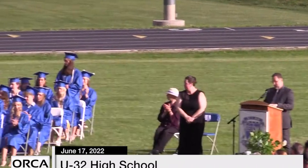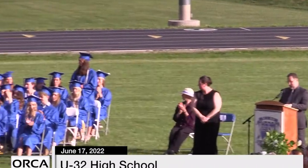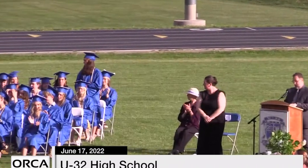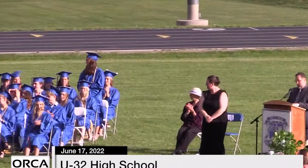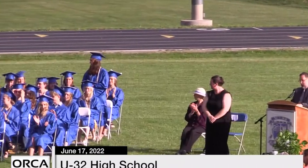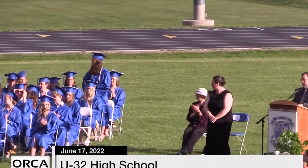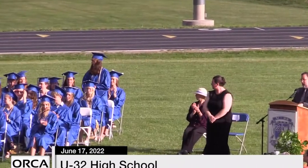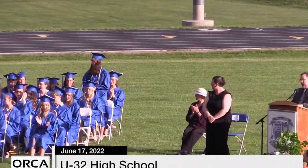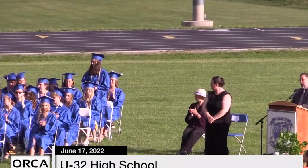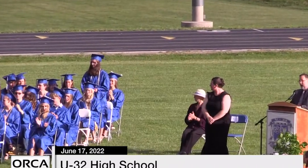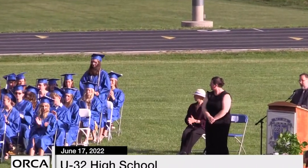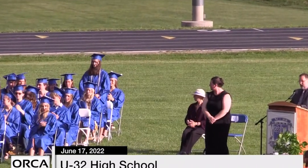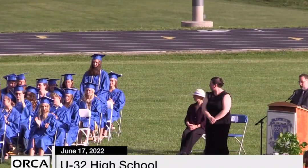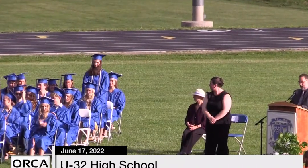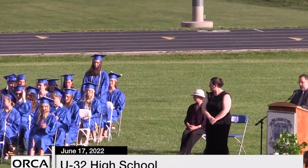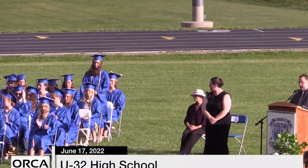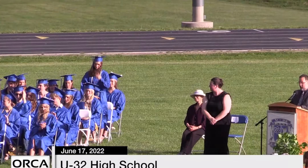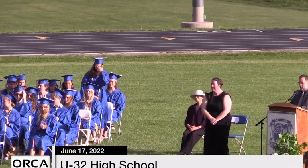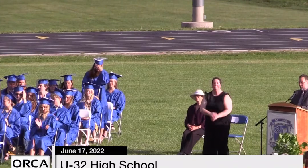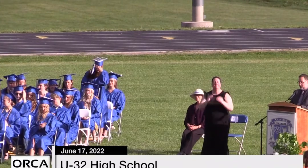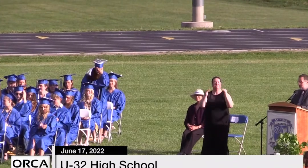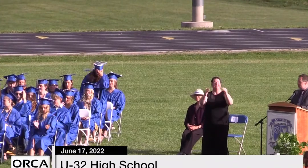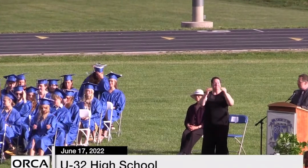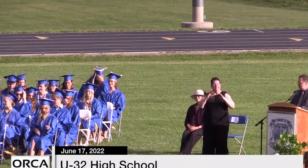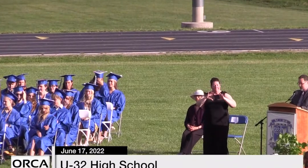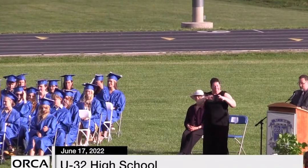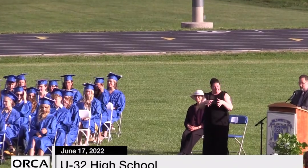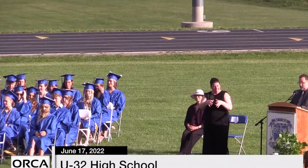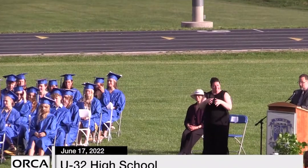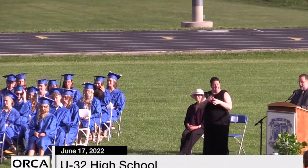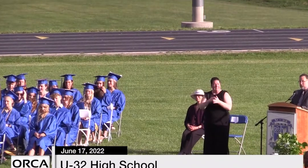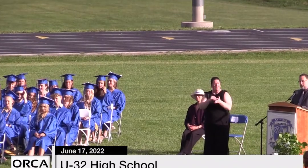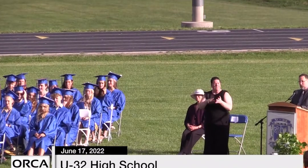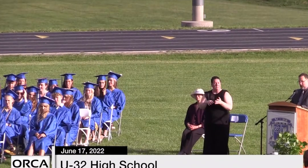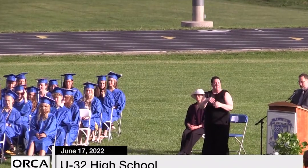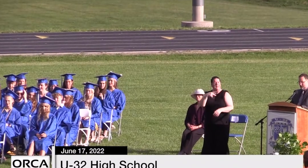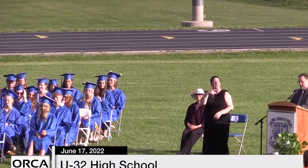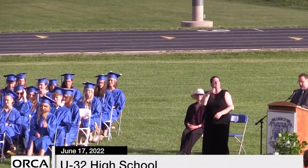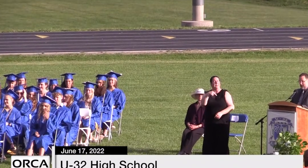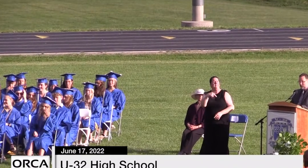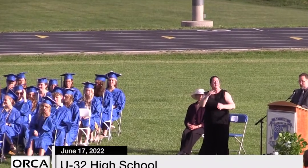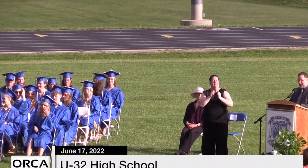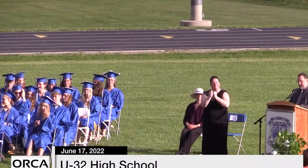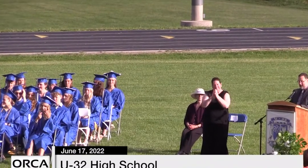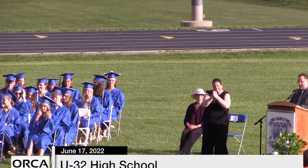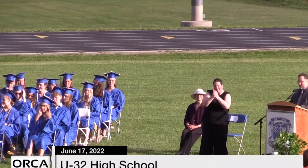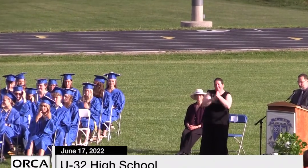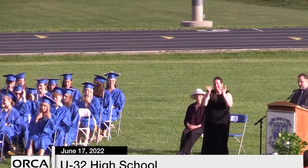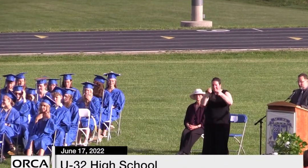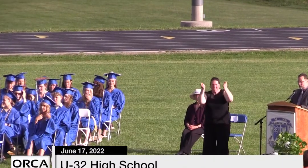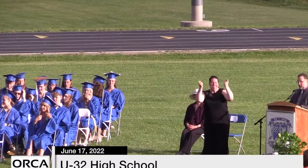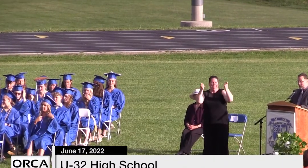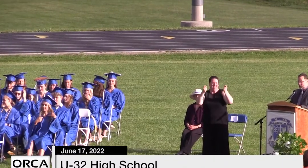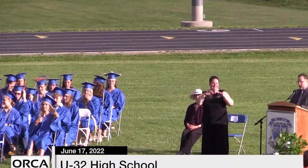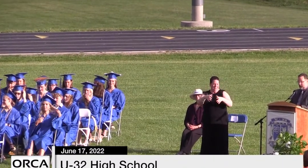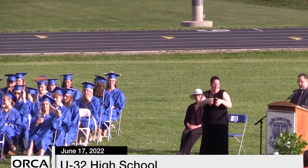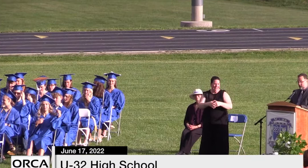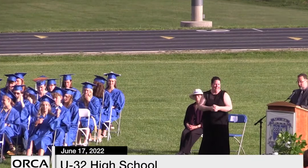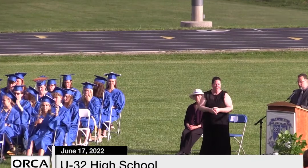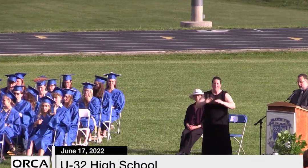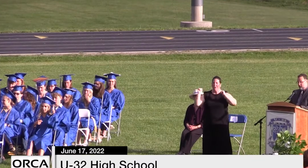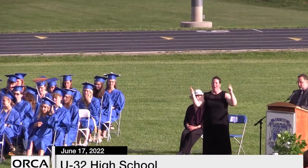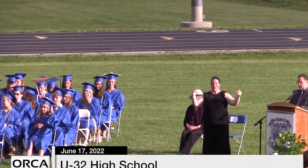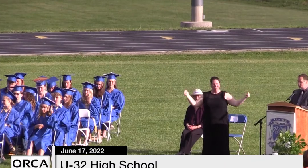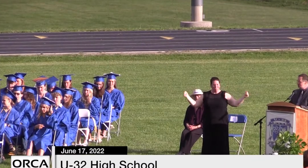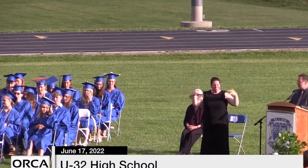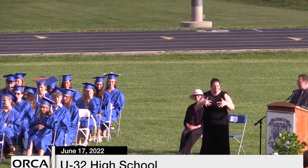And then we had another group of students, the Pep Squad. that helped organize activities that bring us all together